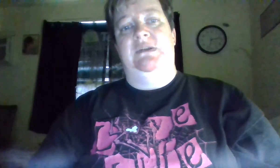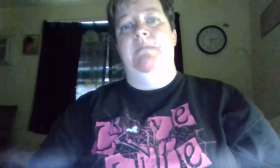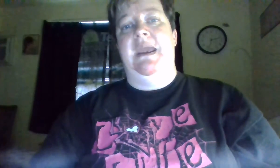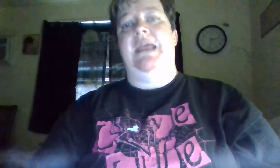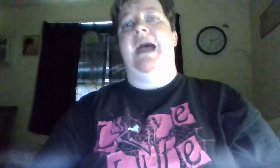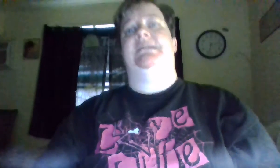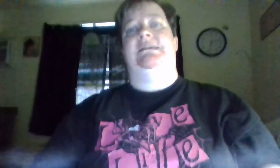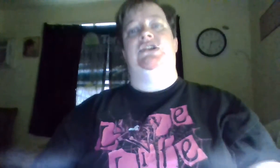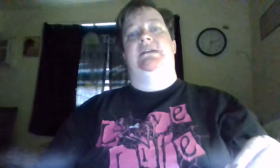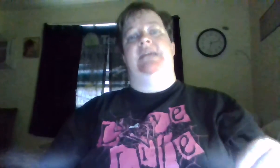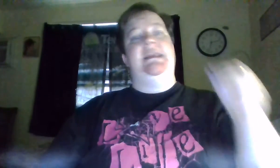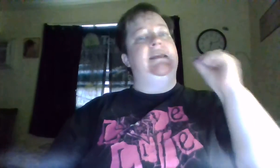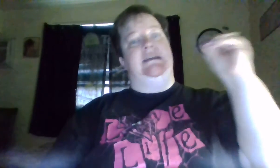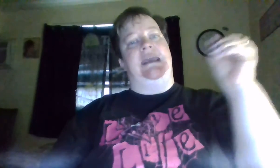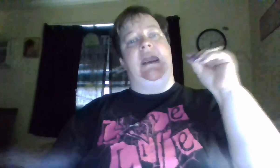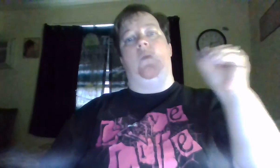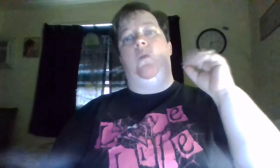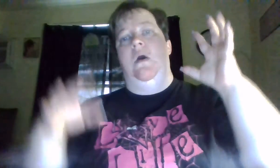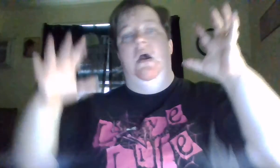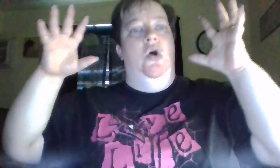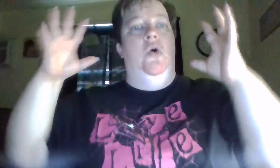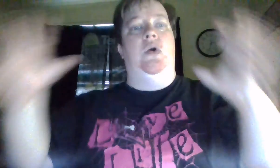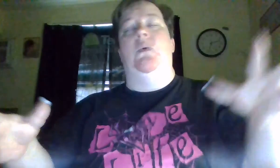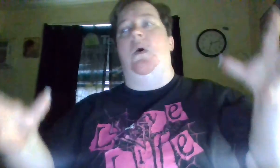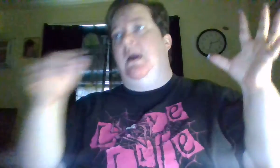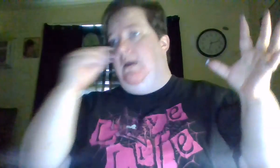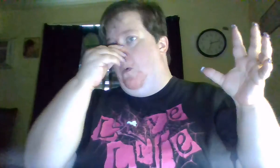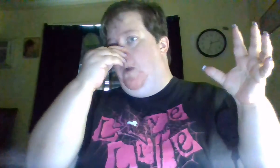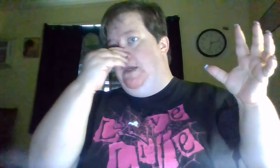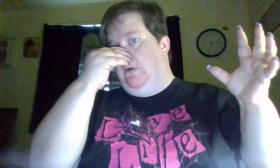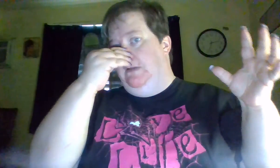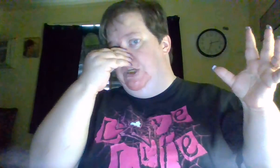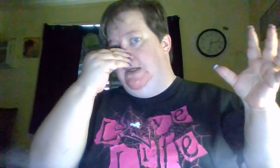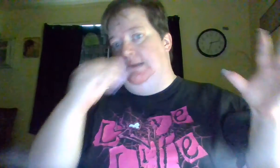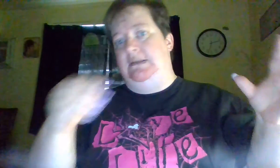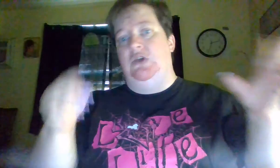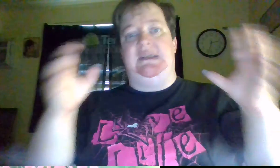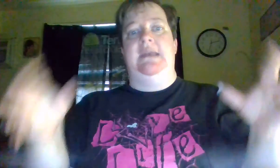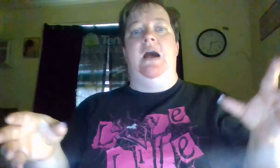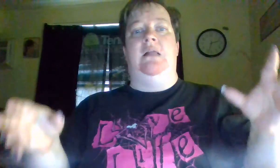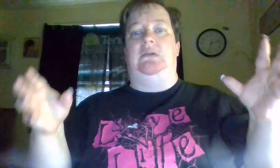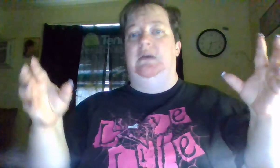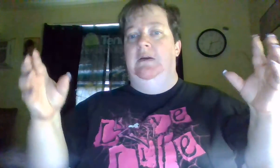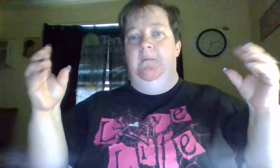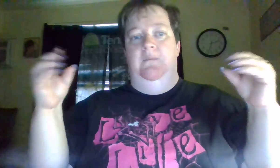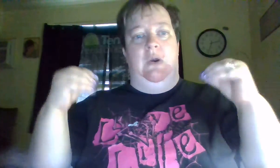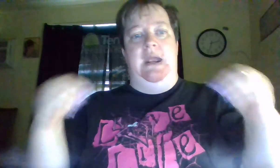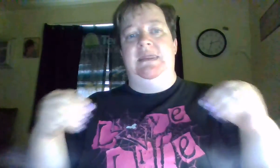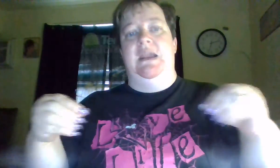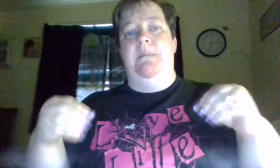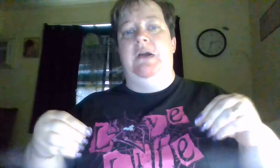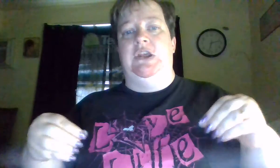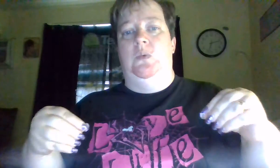to make that decision today. He doesn't care who you are, what your religion is, your skin color, or anything about you or